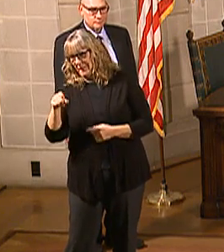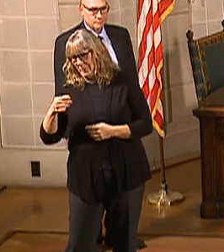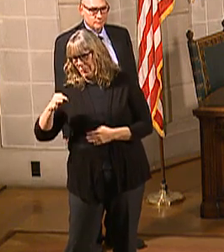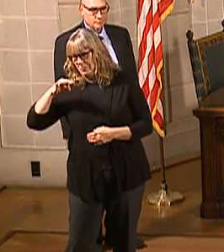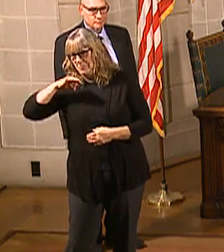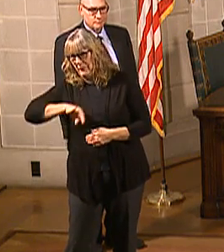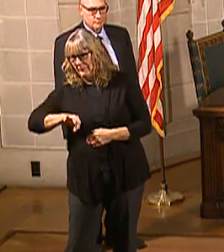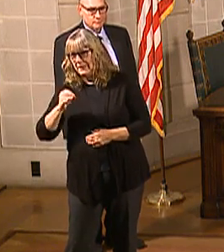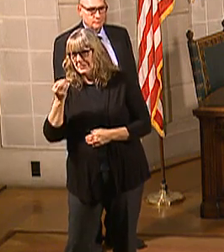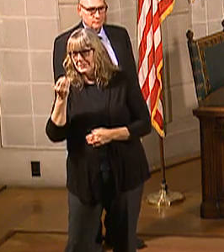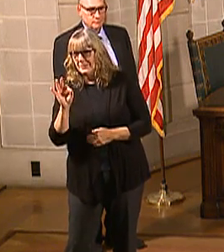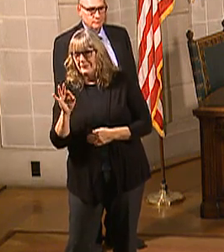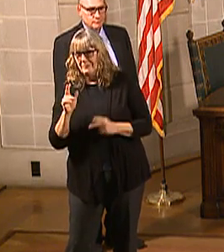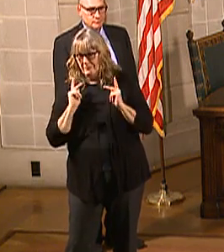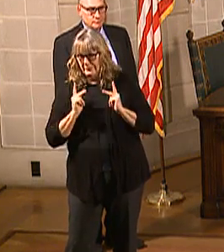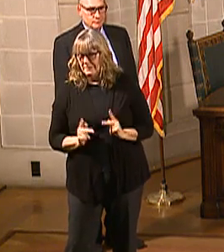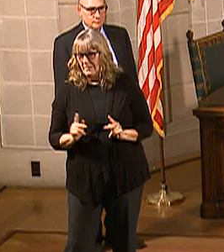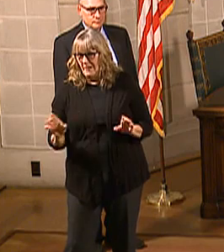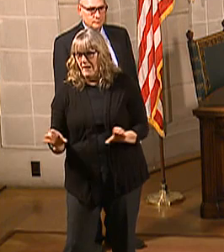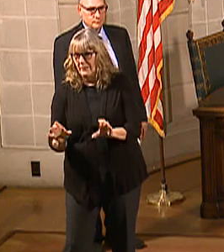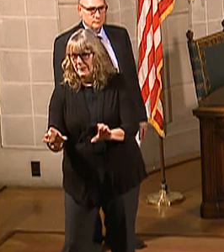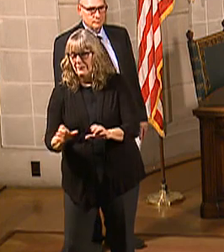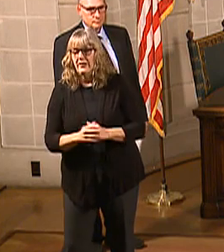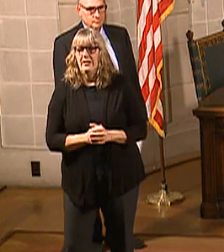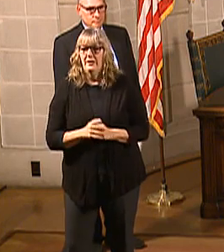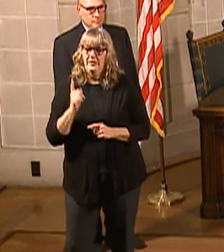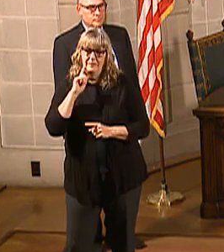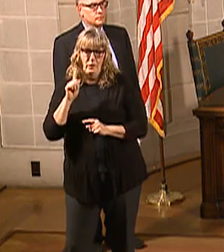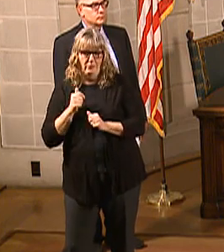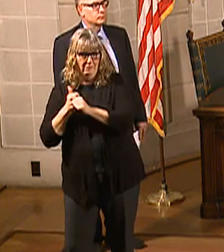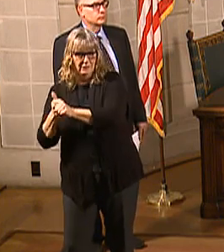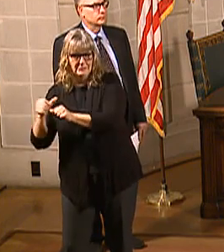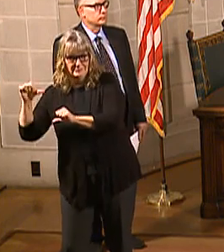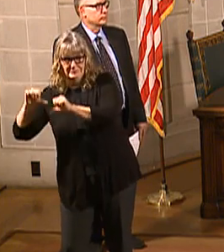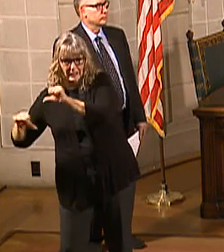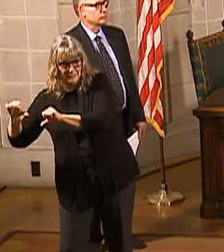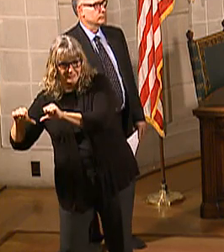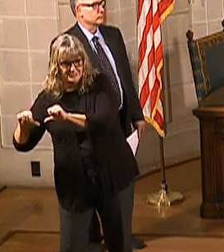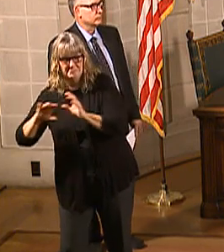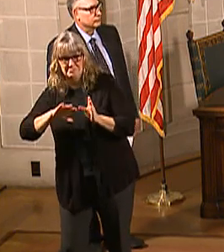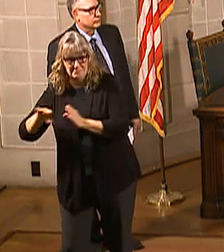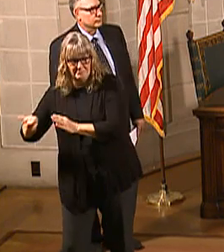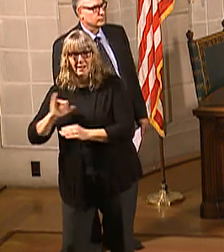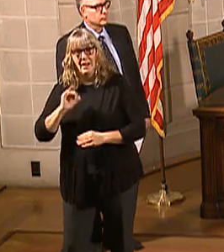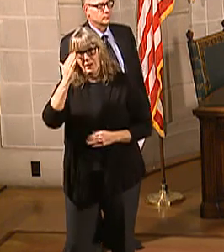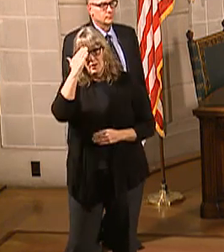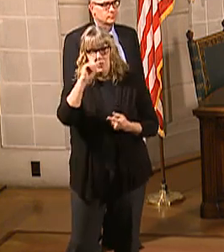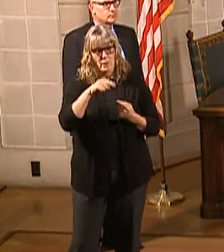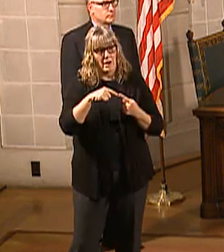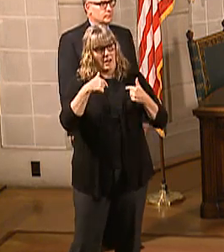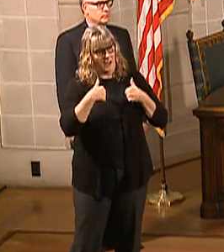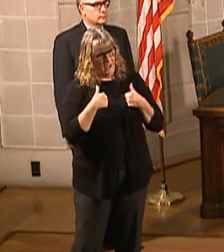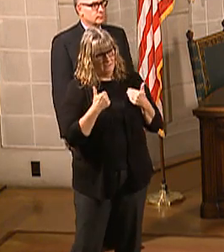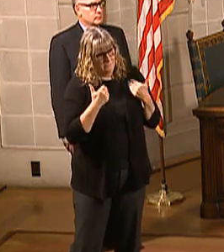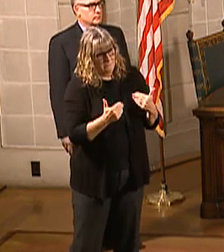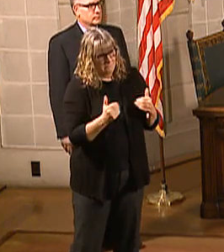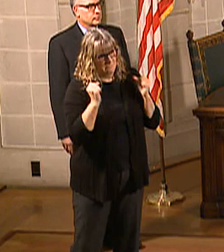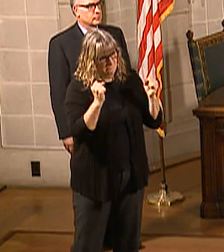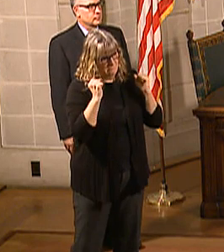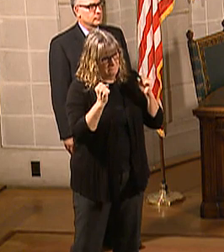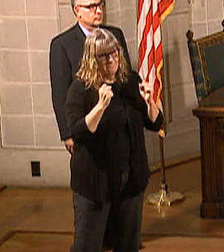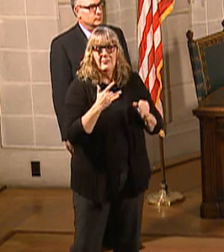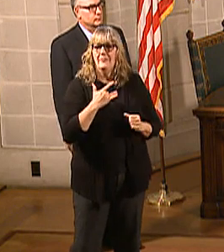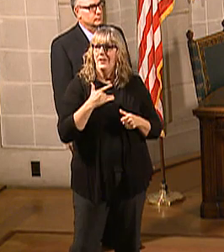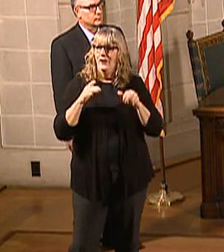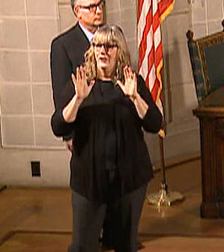of physical activity per se scientifically. I just know when I get my workout in, I feel great.